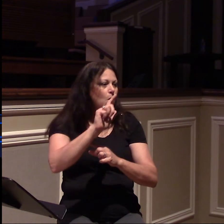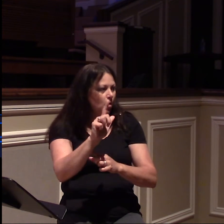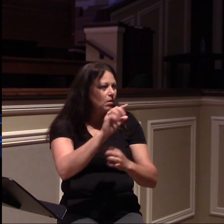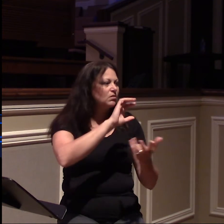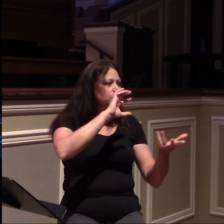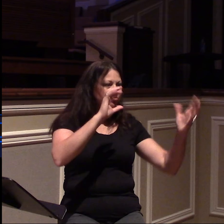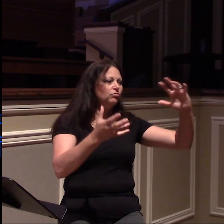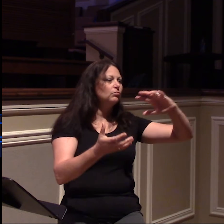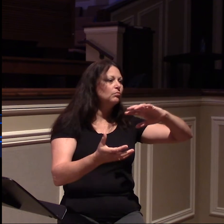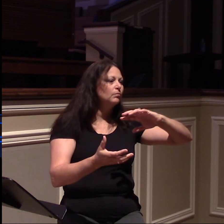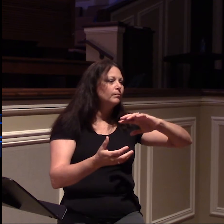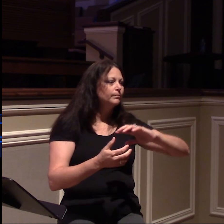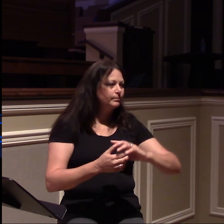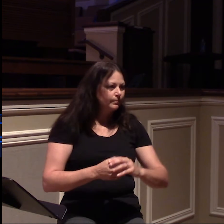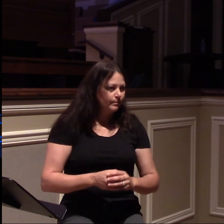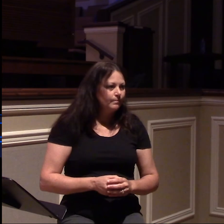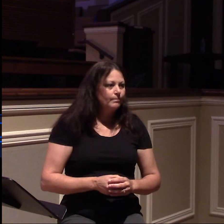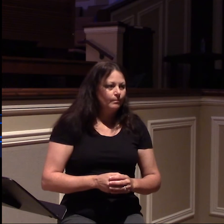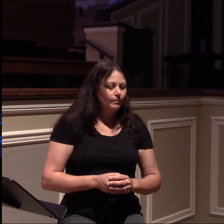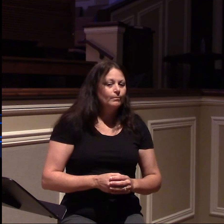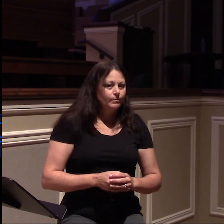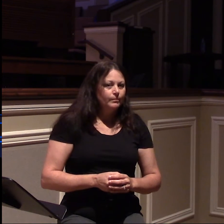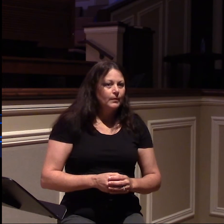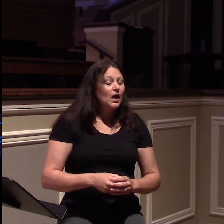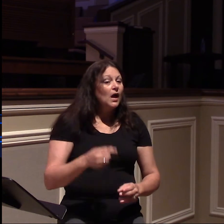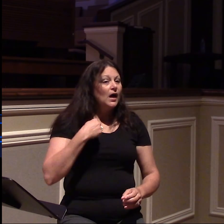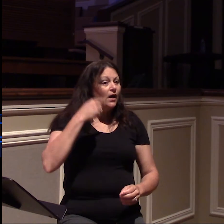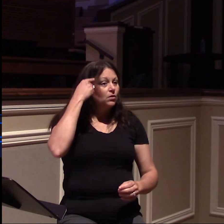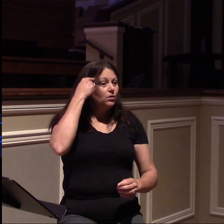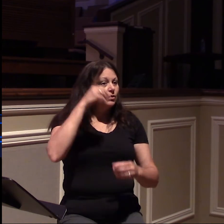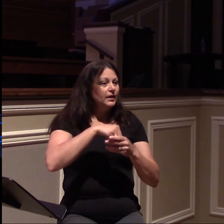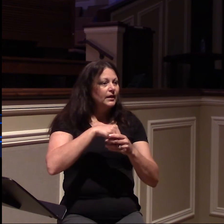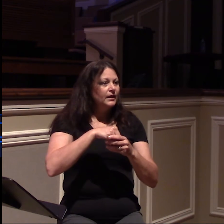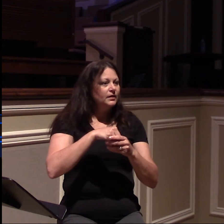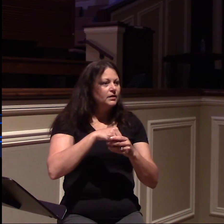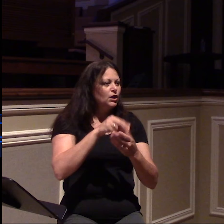of endocrinology in the medical school system in